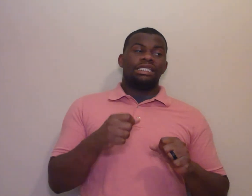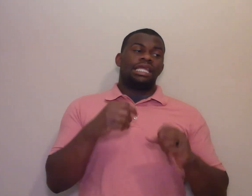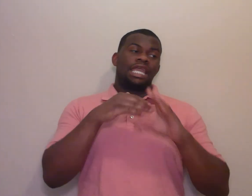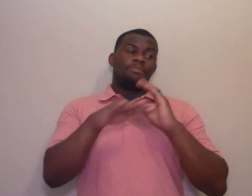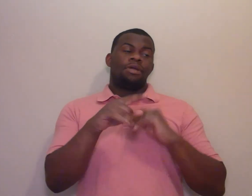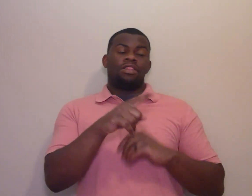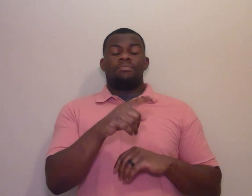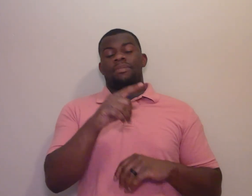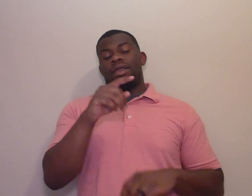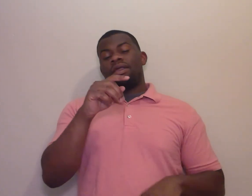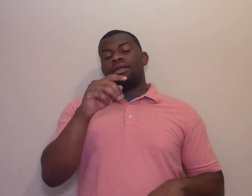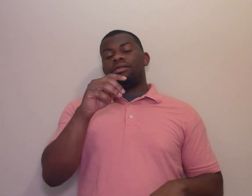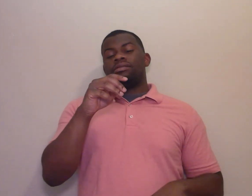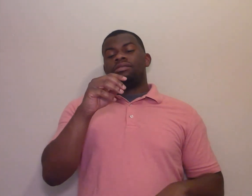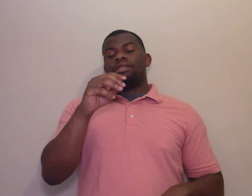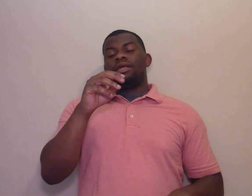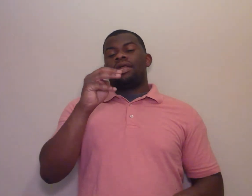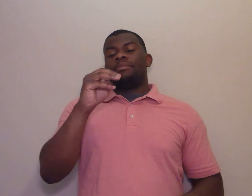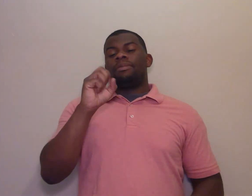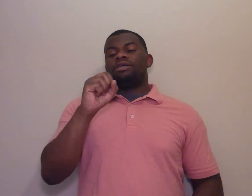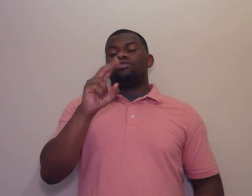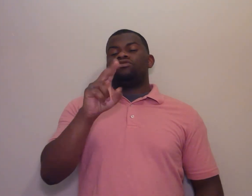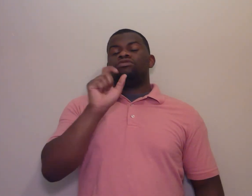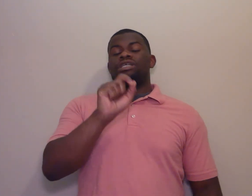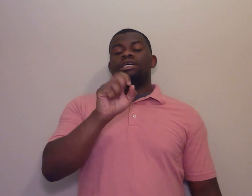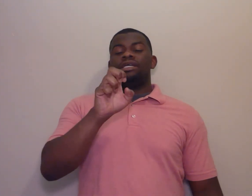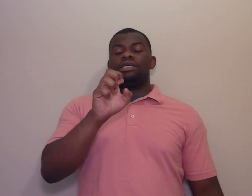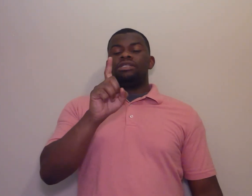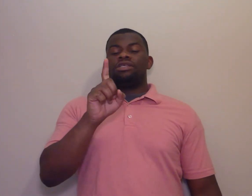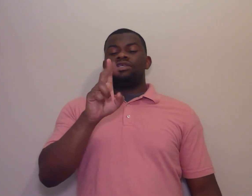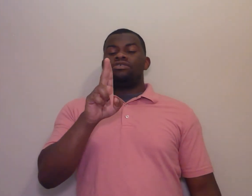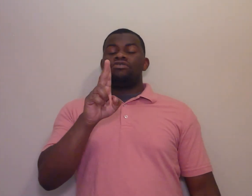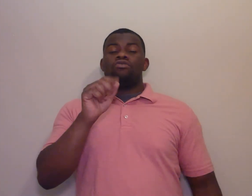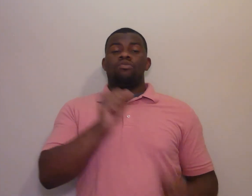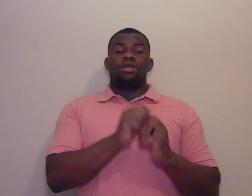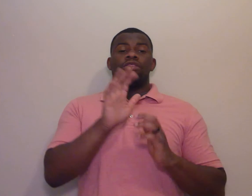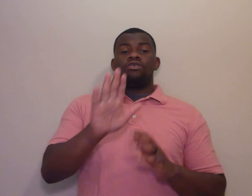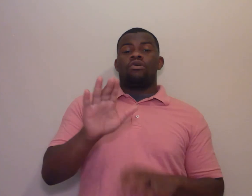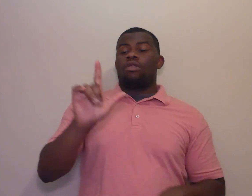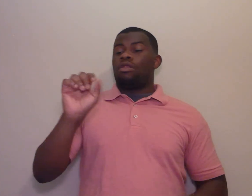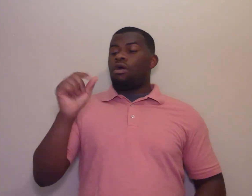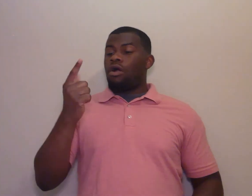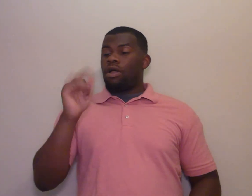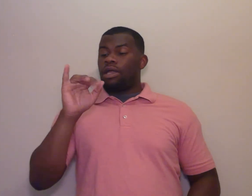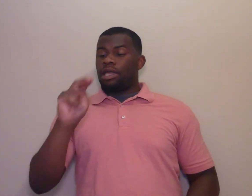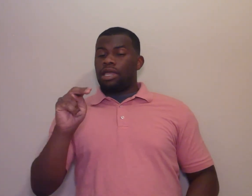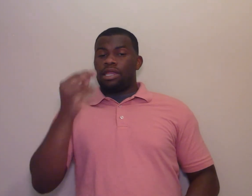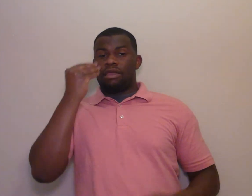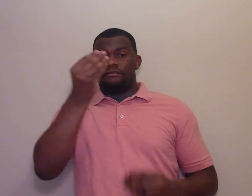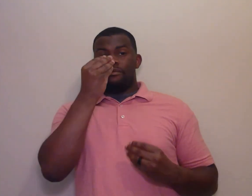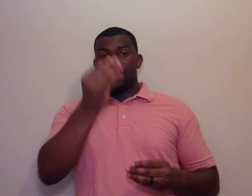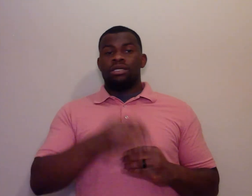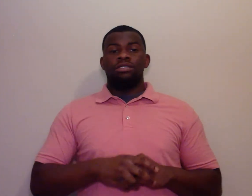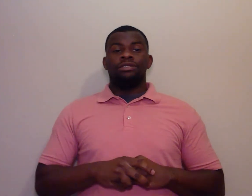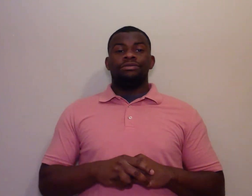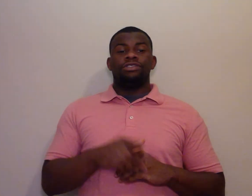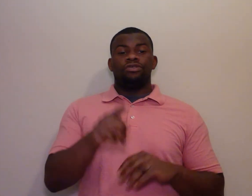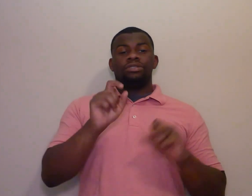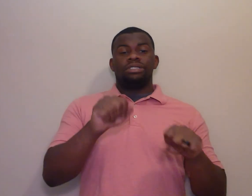benefits@nmsu.edu with your name and Aggie ID number to get the login and password information. Employees can also purchase savings